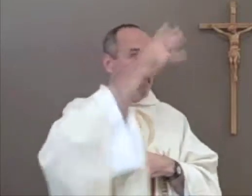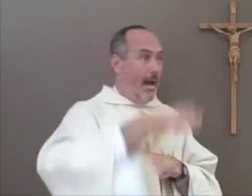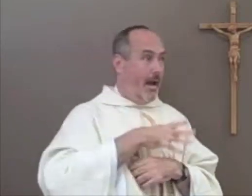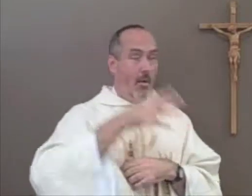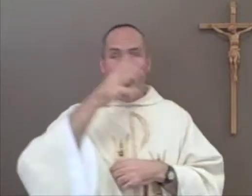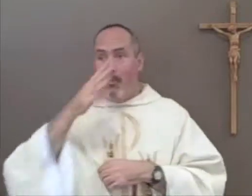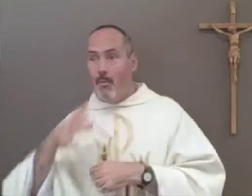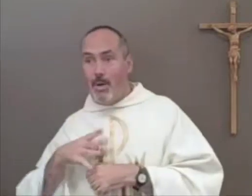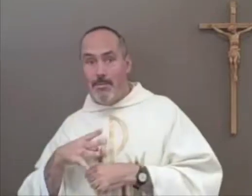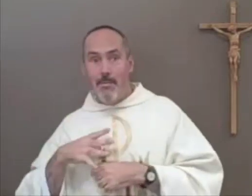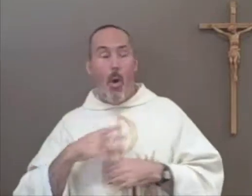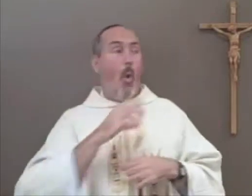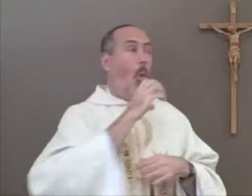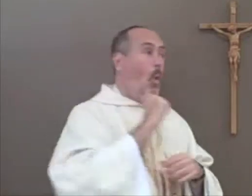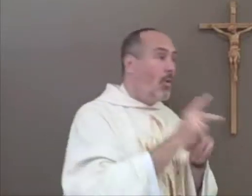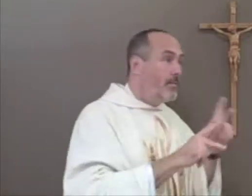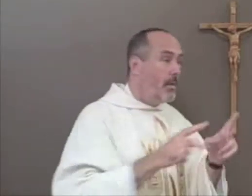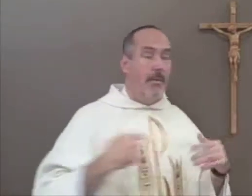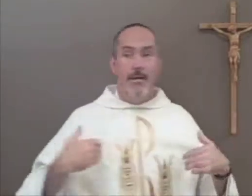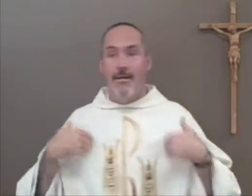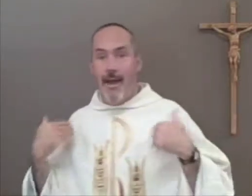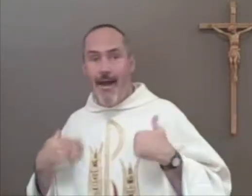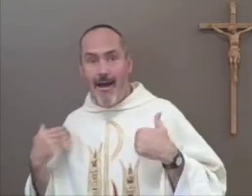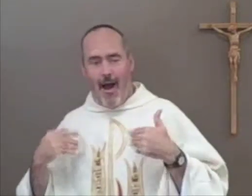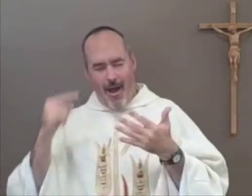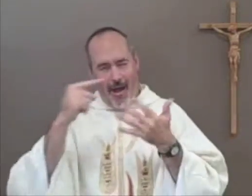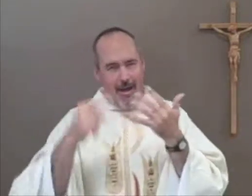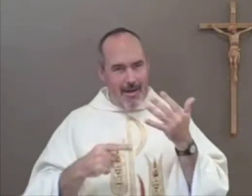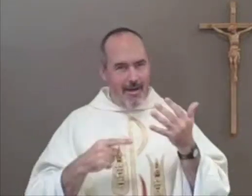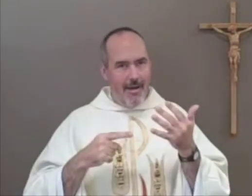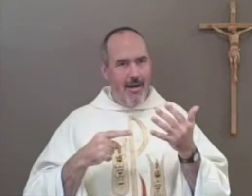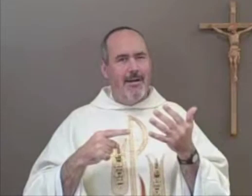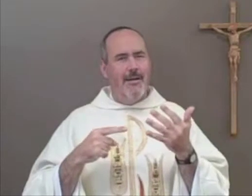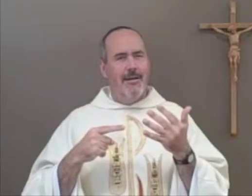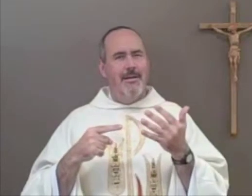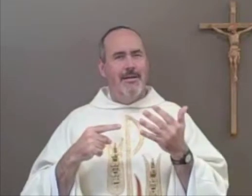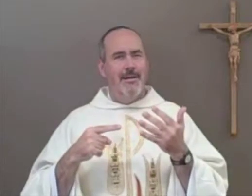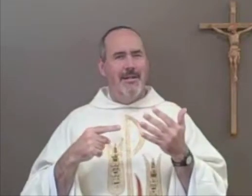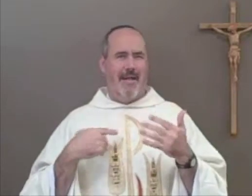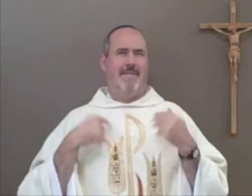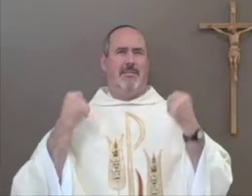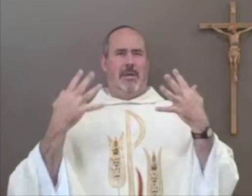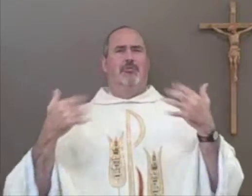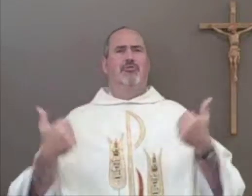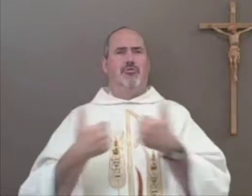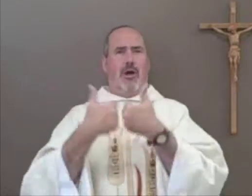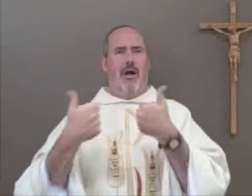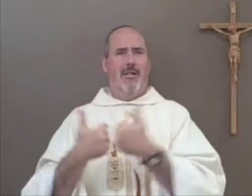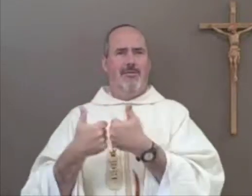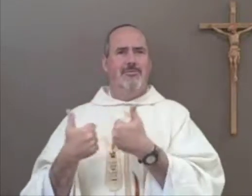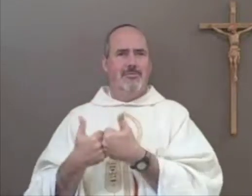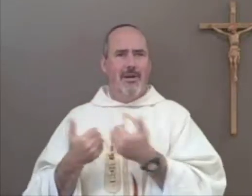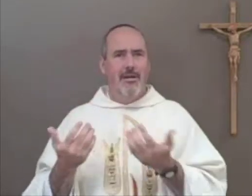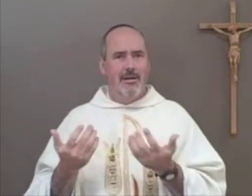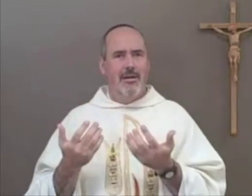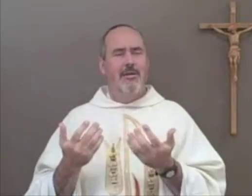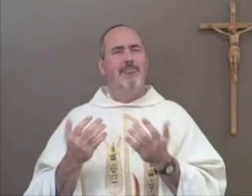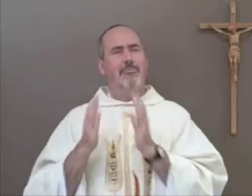the educated, the uneducated, men, women, older people, younger people, all of us. They